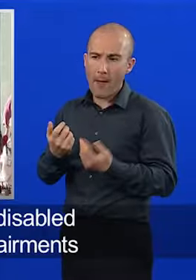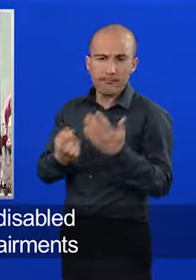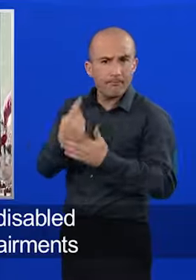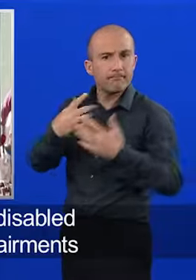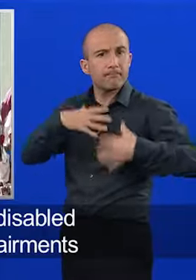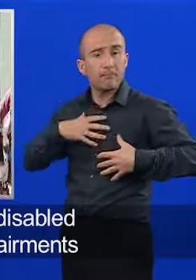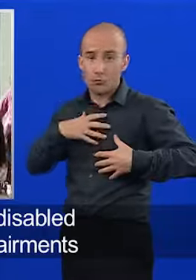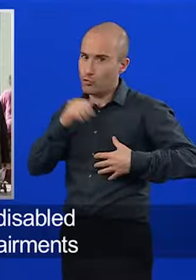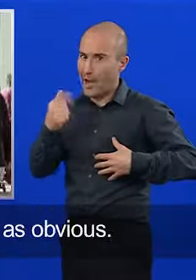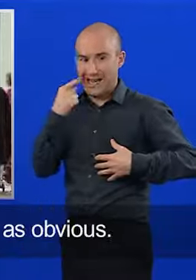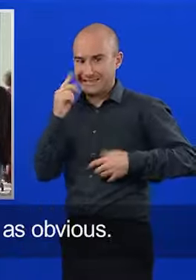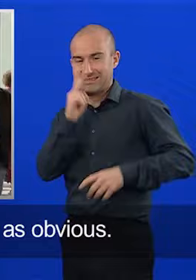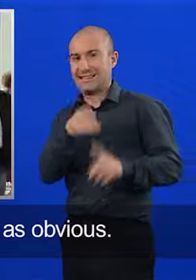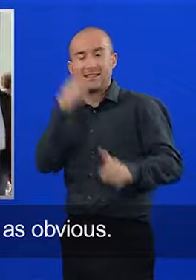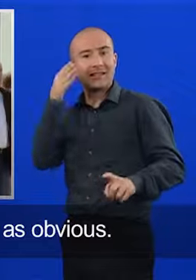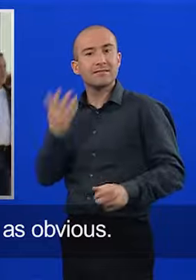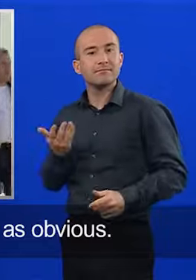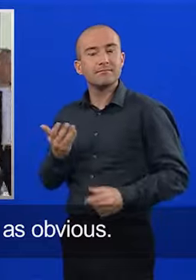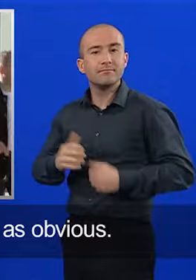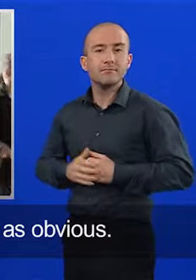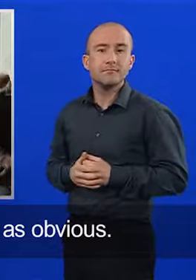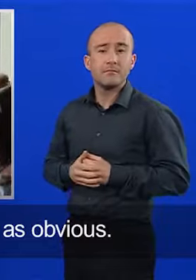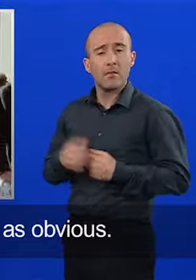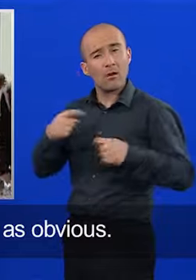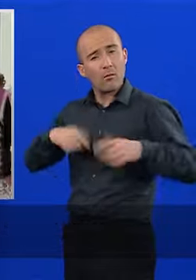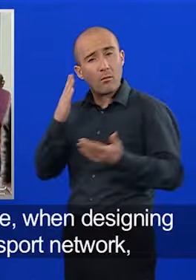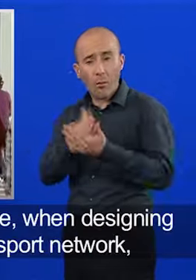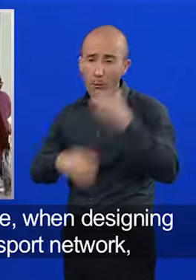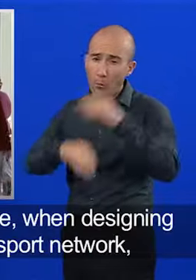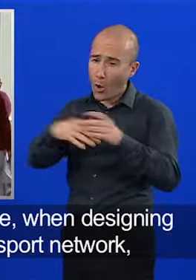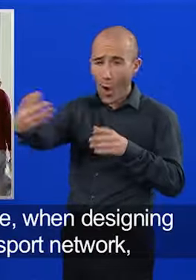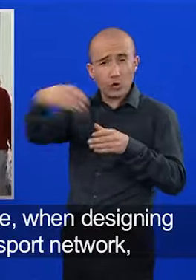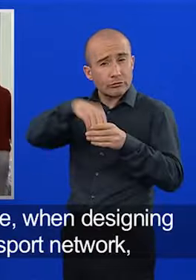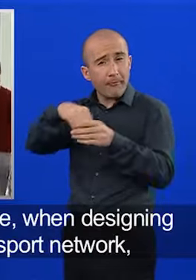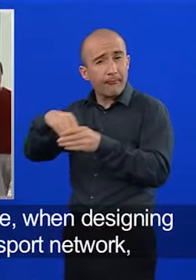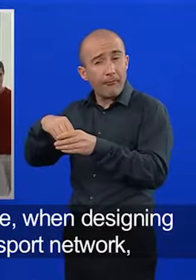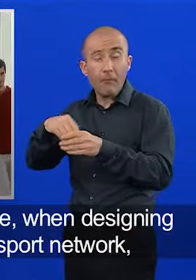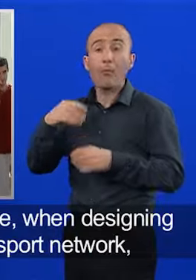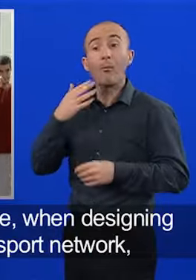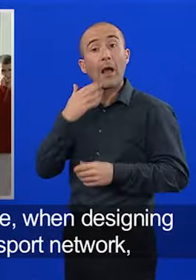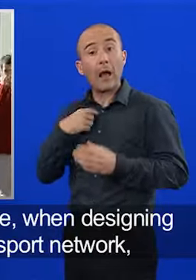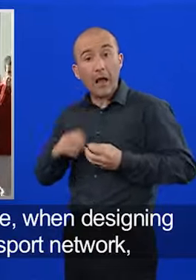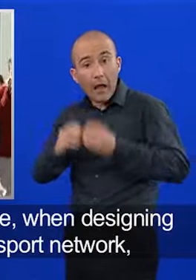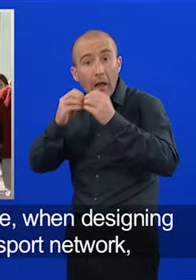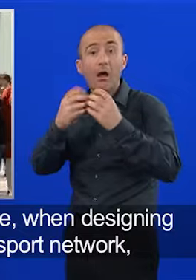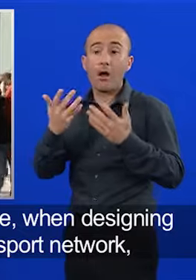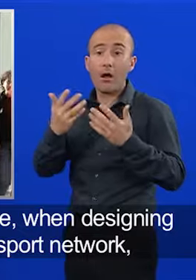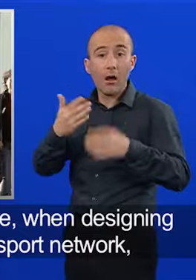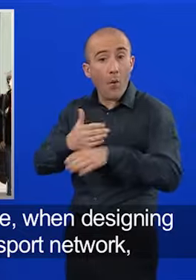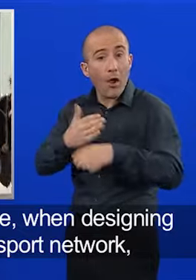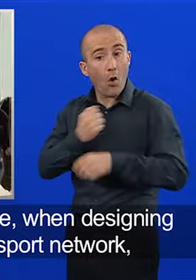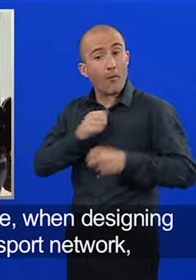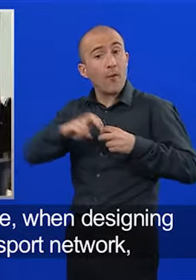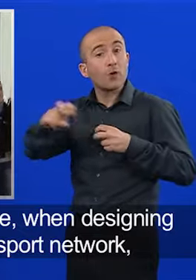disabled people have impairments that may not be quite as obvious. If we are to be truly inclusive when designing and operating